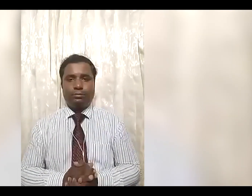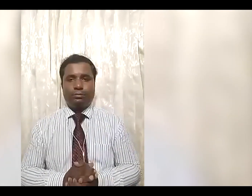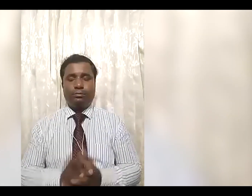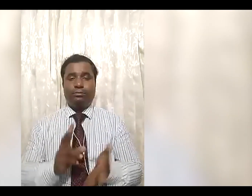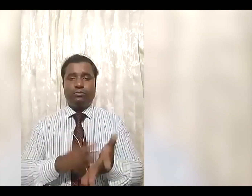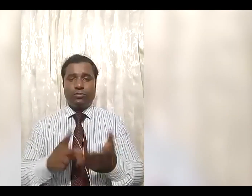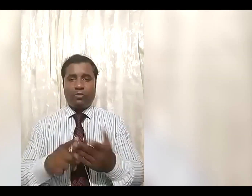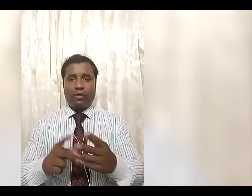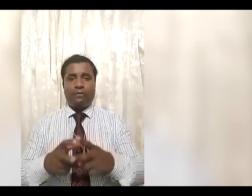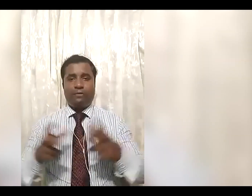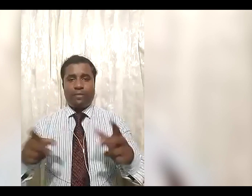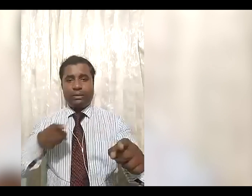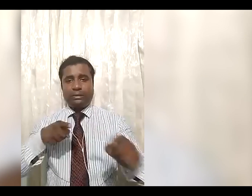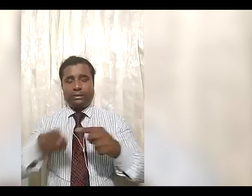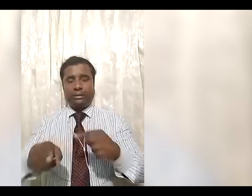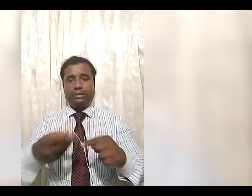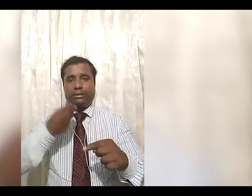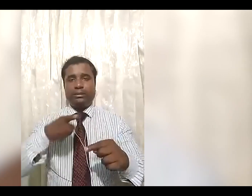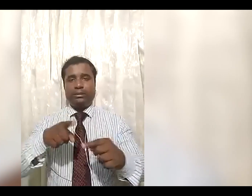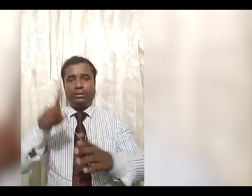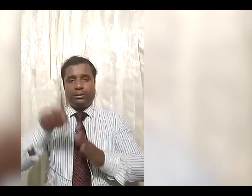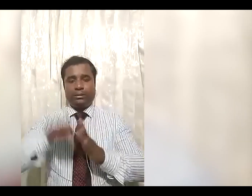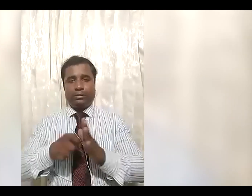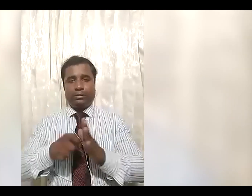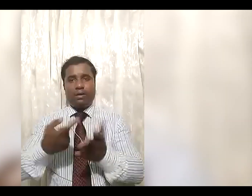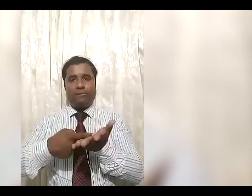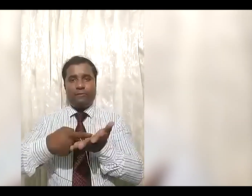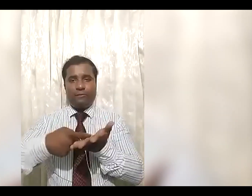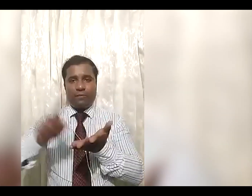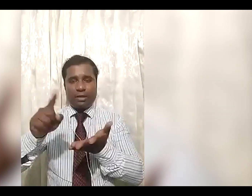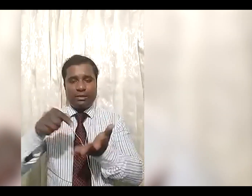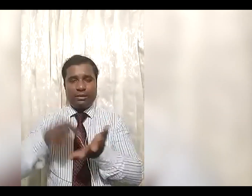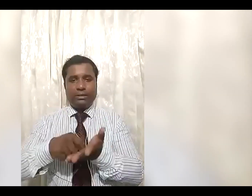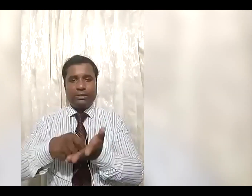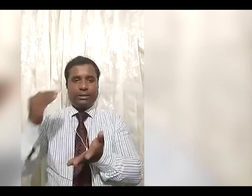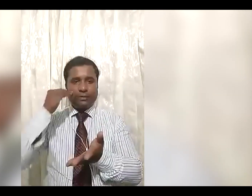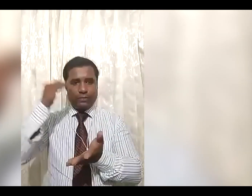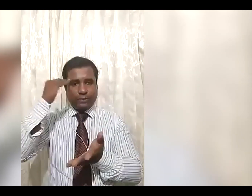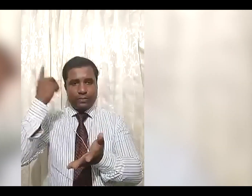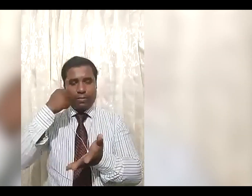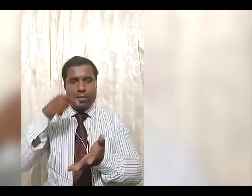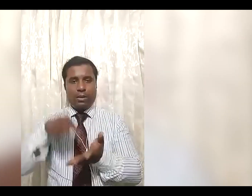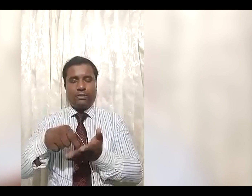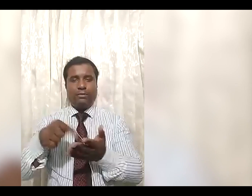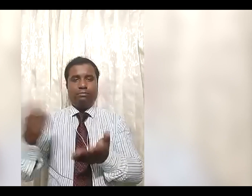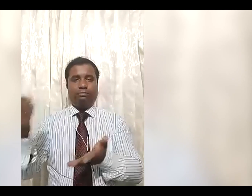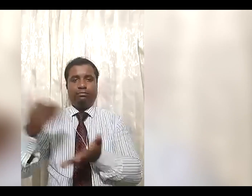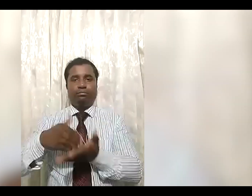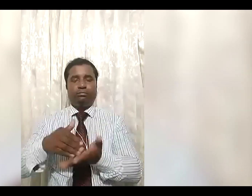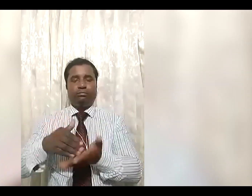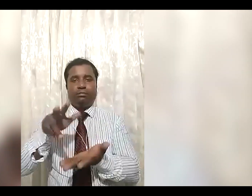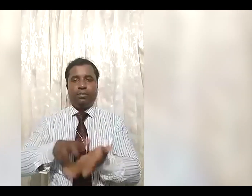Does this dissuade or disadvantage persons with disabilities from full participation?